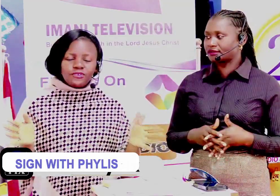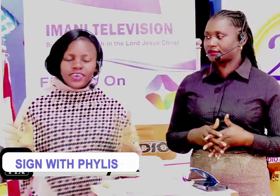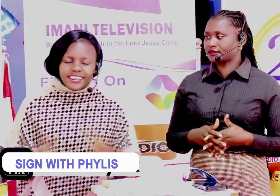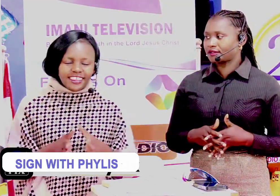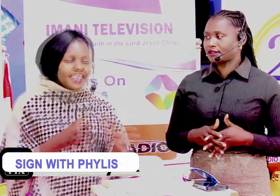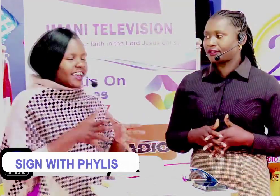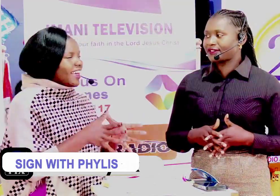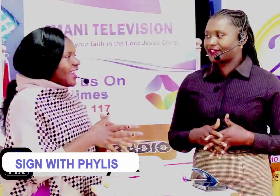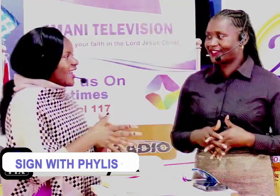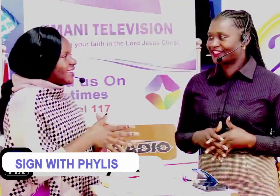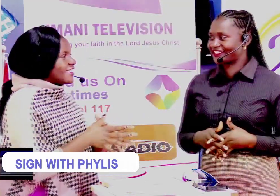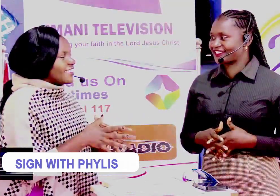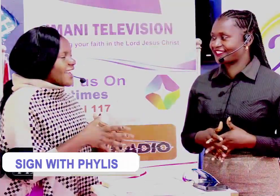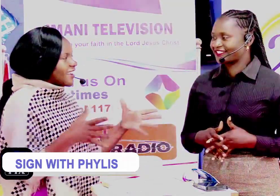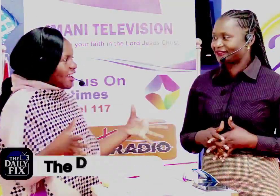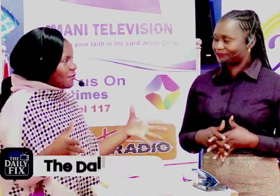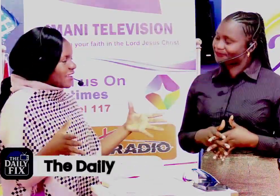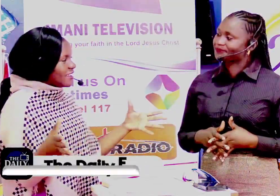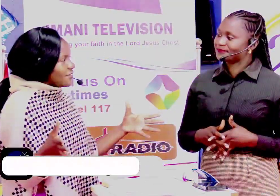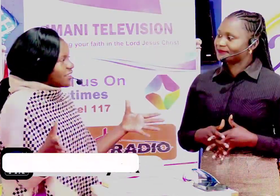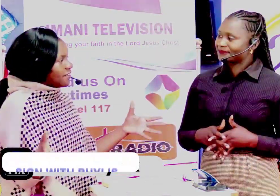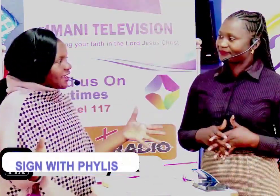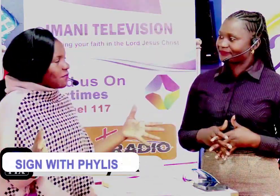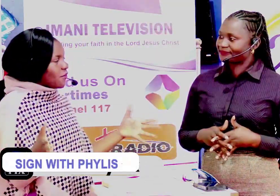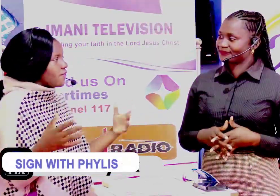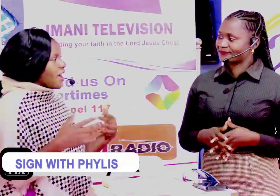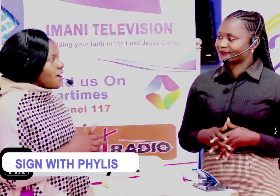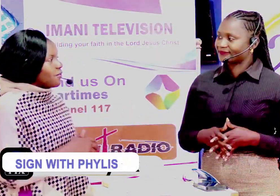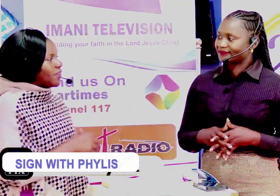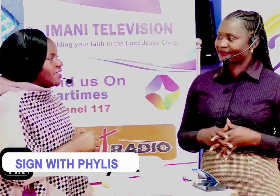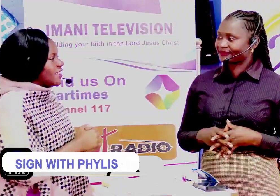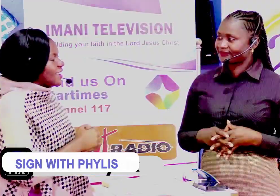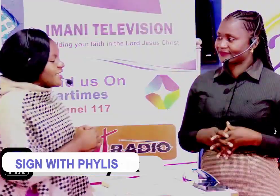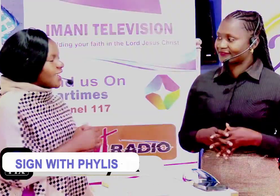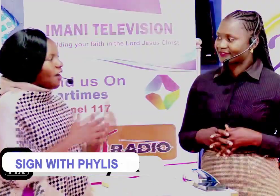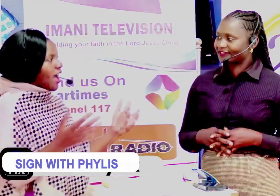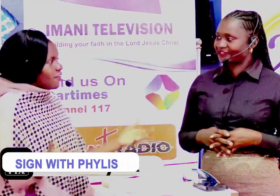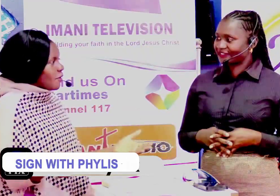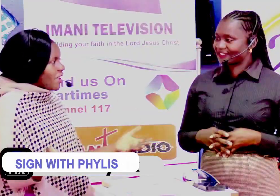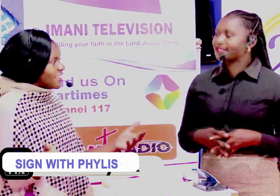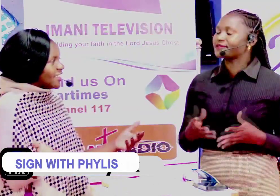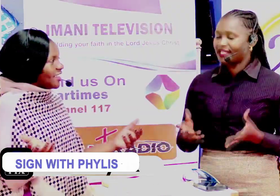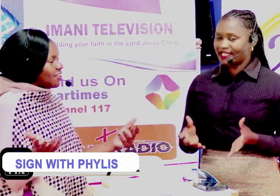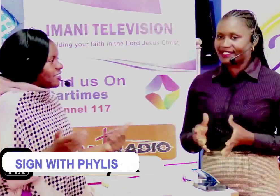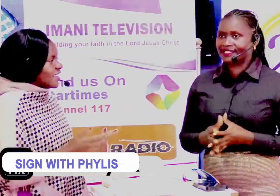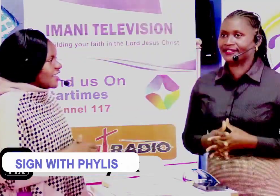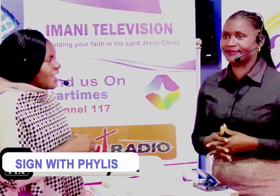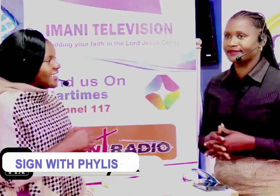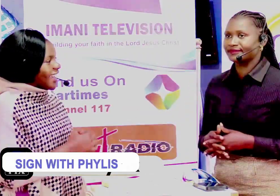with just a recap. We can start with a recap of how we say our alphabets using sign